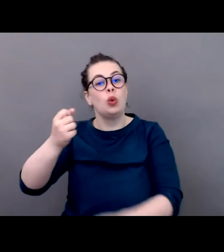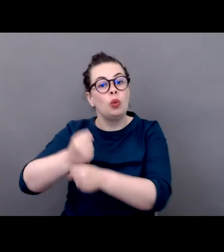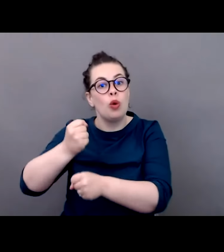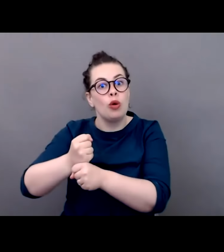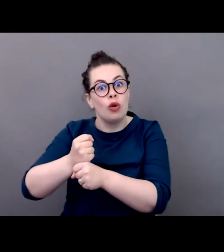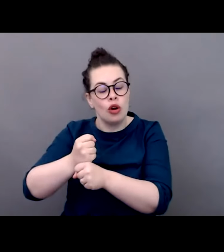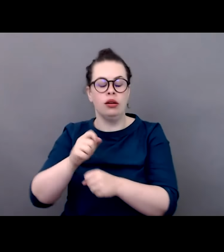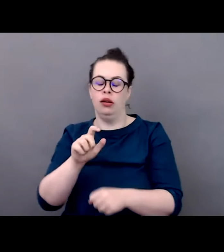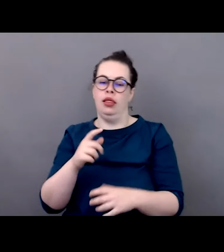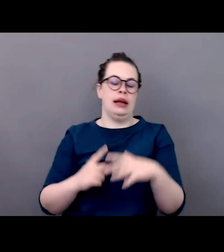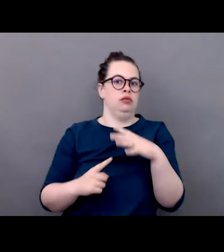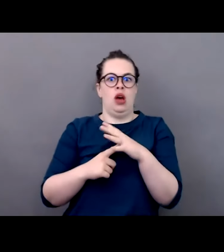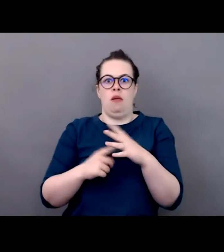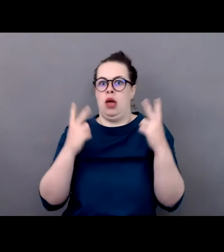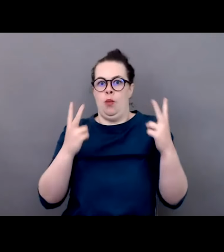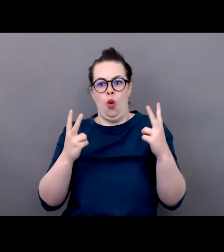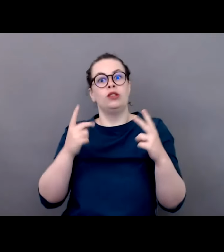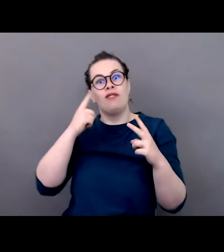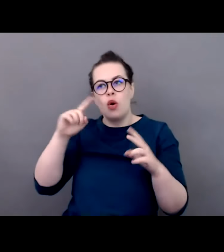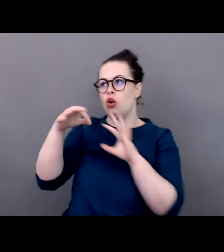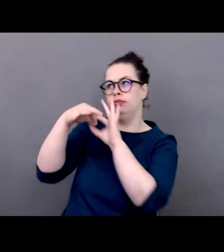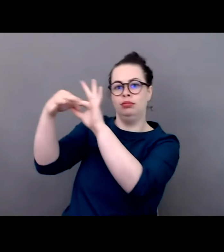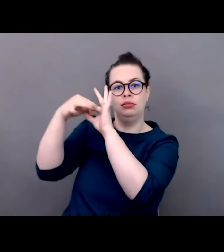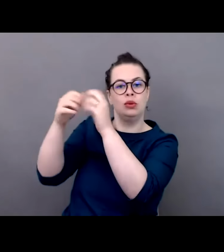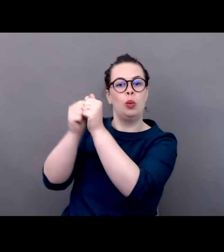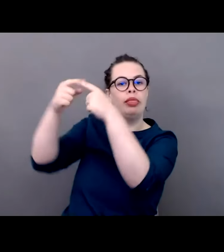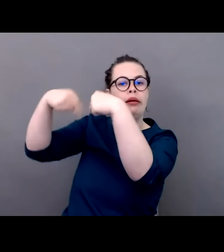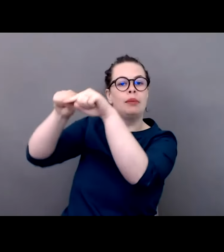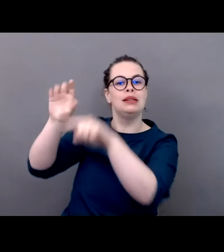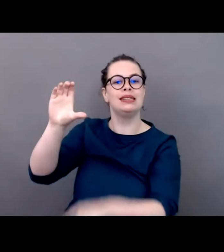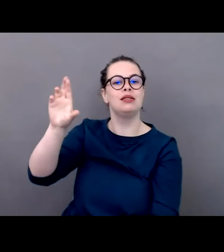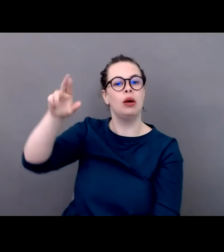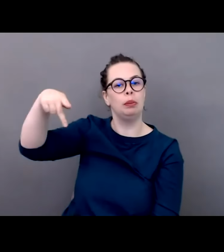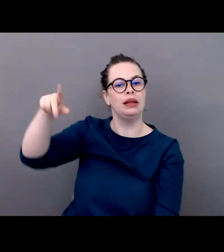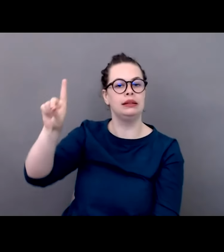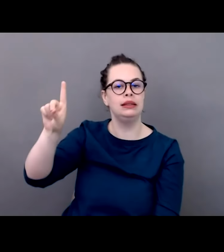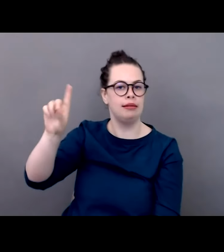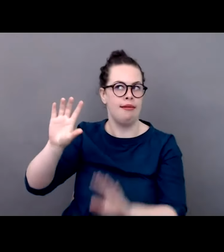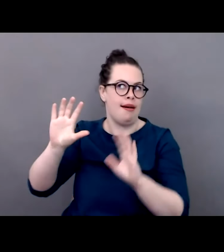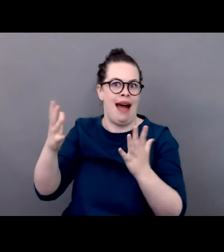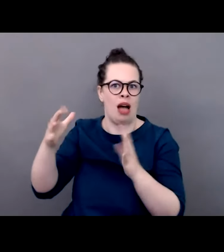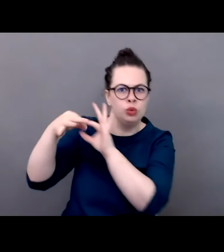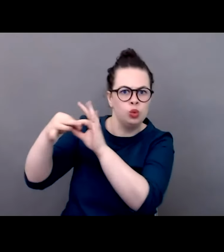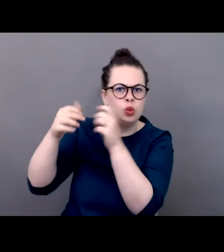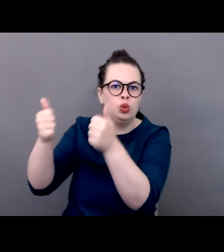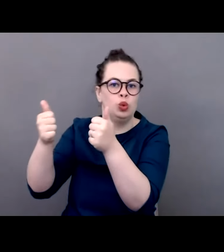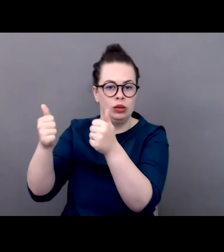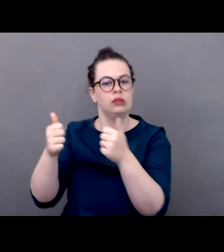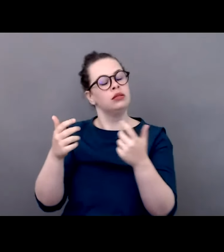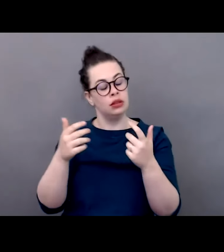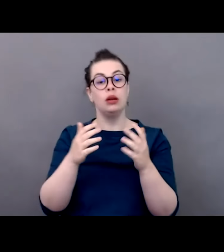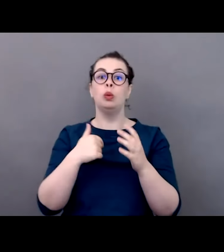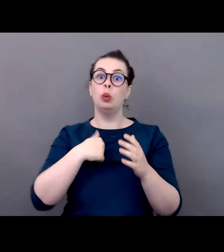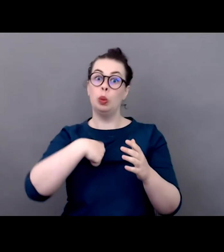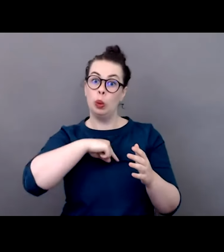Rights of Persons with Disabilities of the United Nations, or the CRPD committee. Overall, we want the panelists to reflect